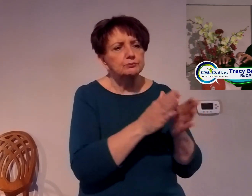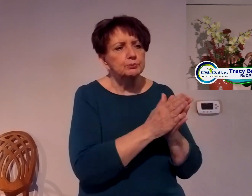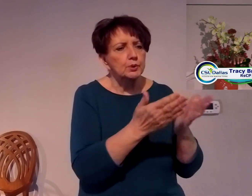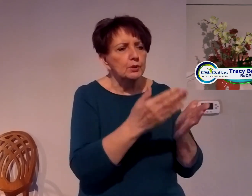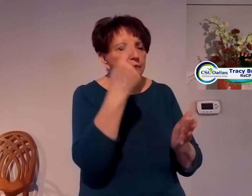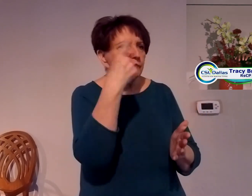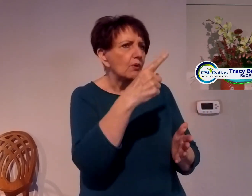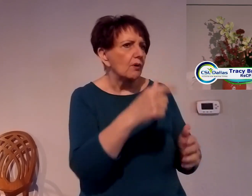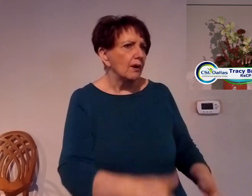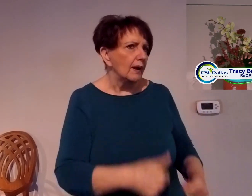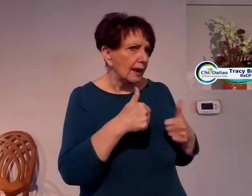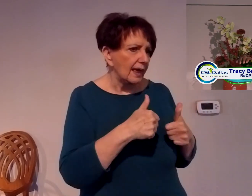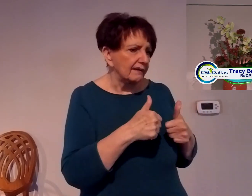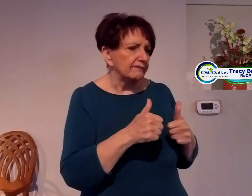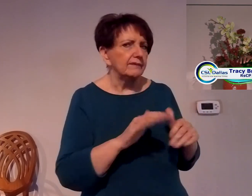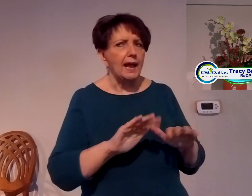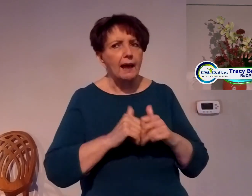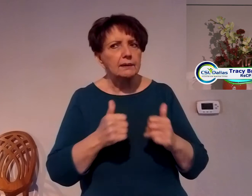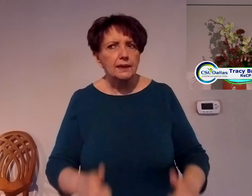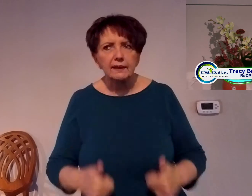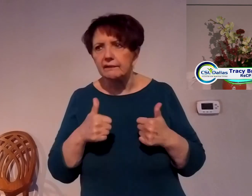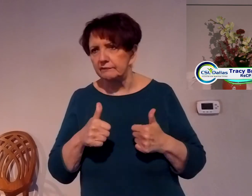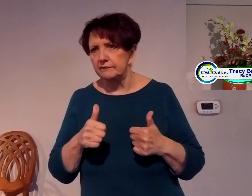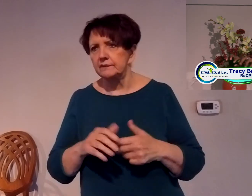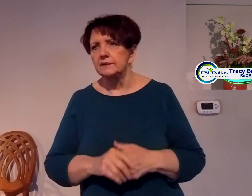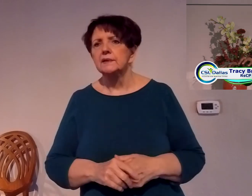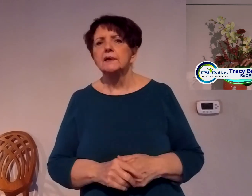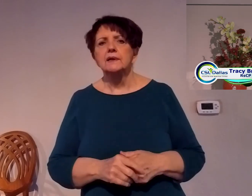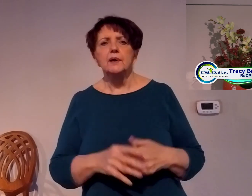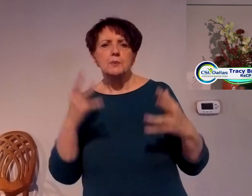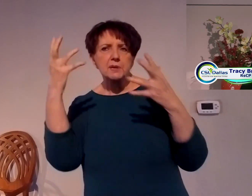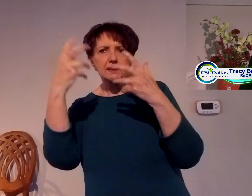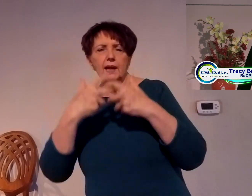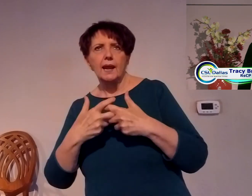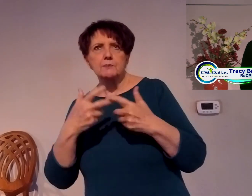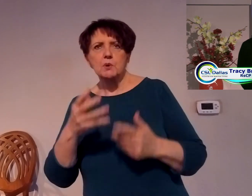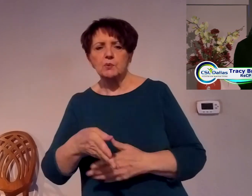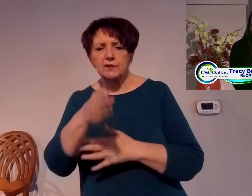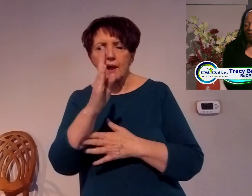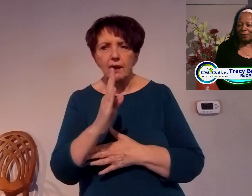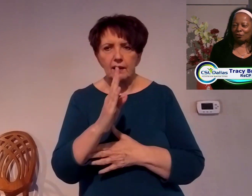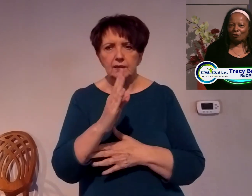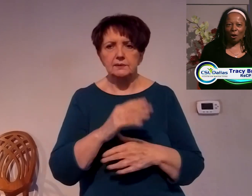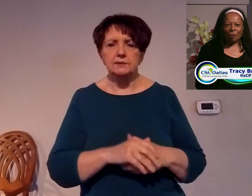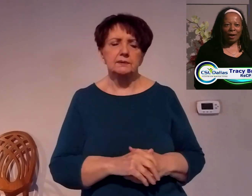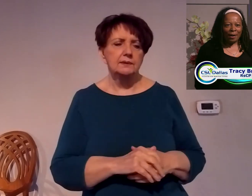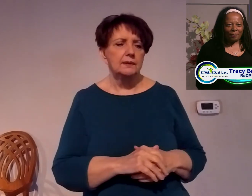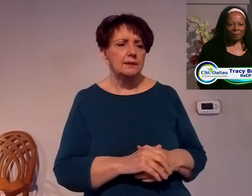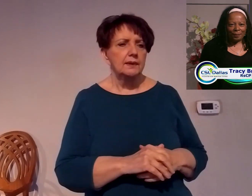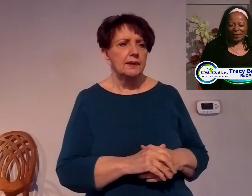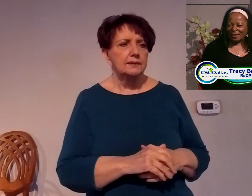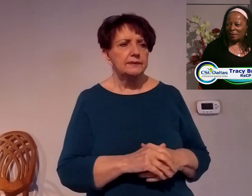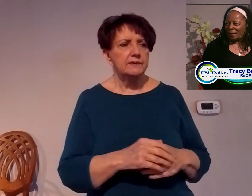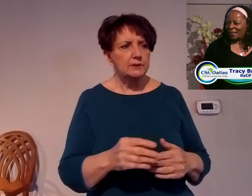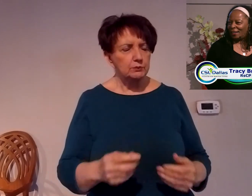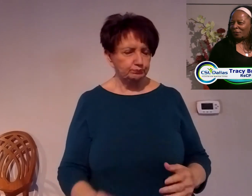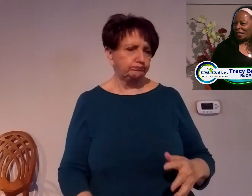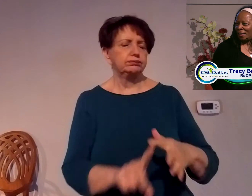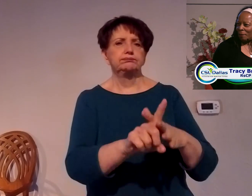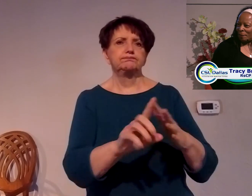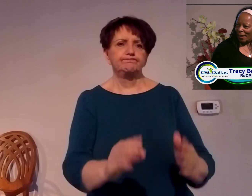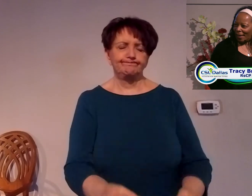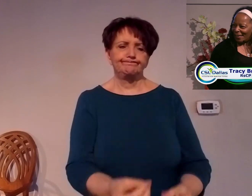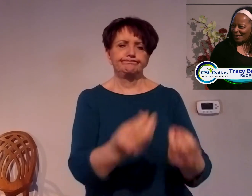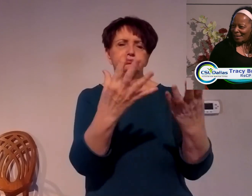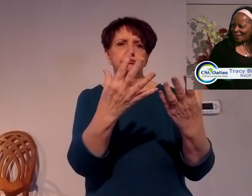instruction manual for being in alignment with God, and have it show up. I mean, anybody else